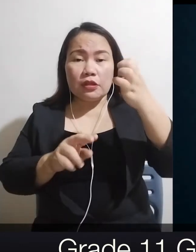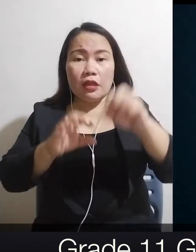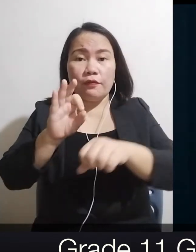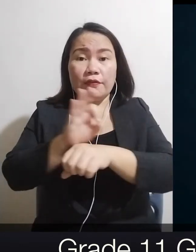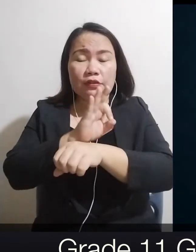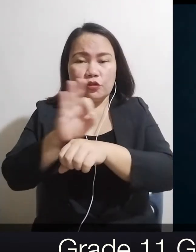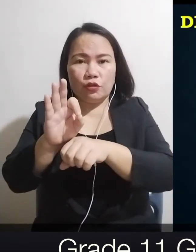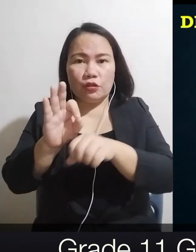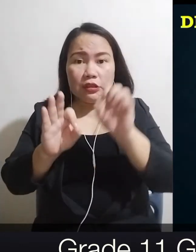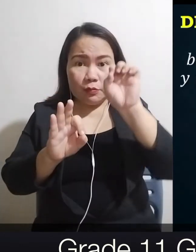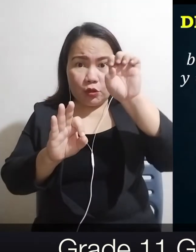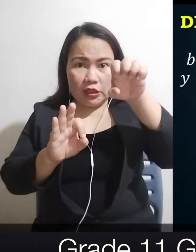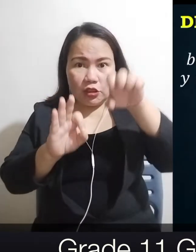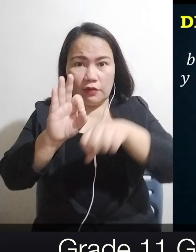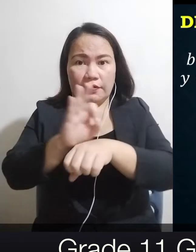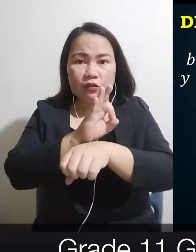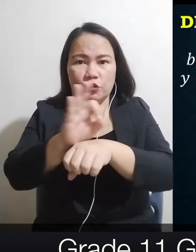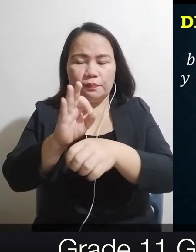function.